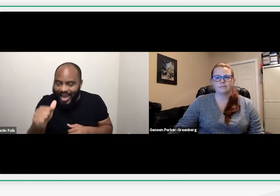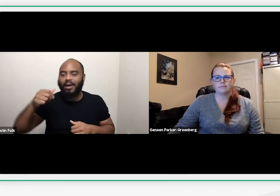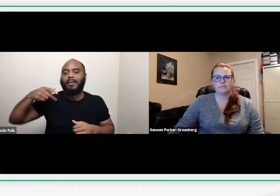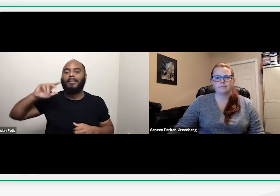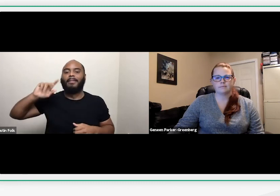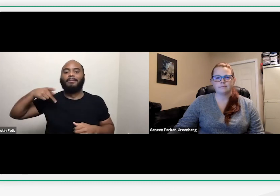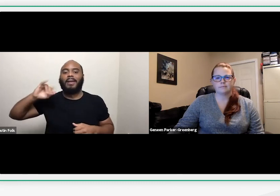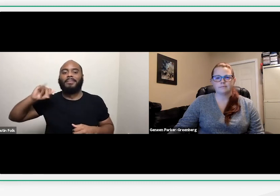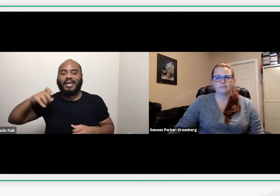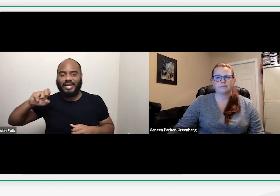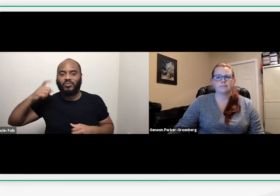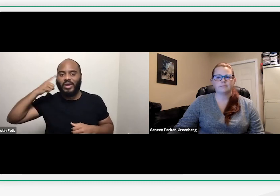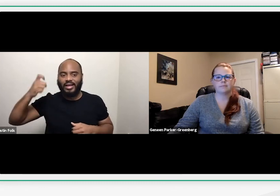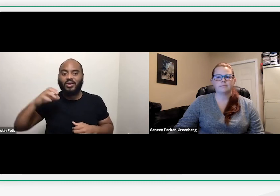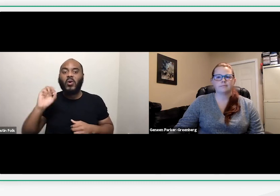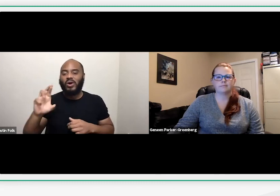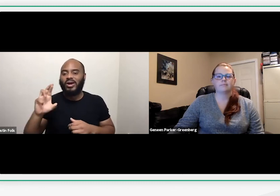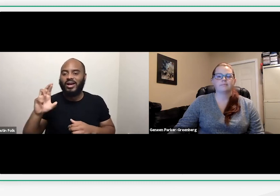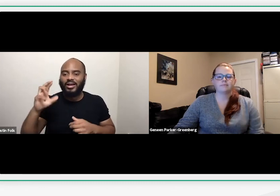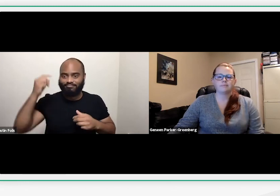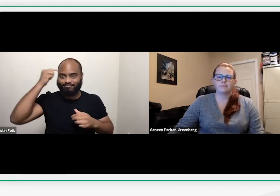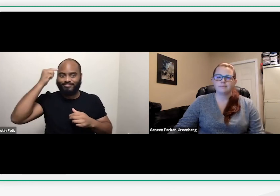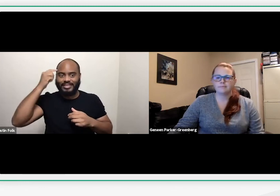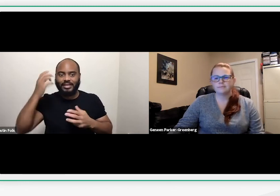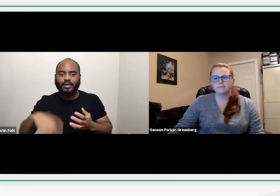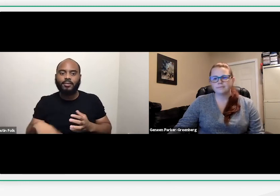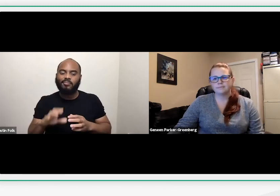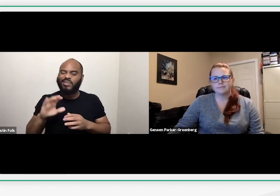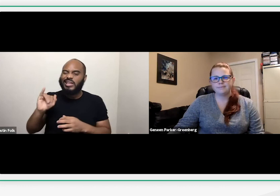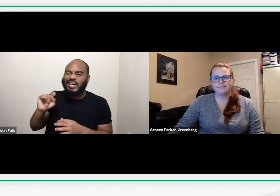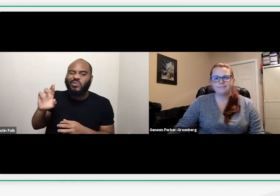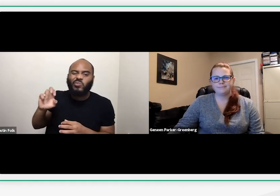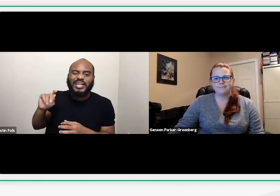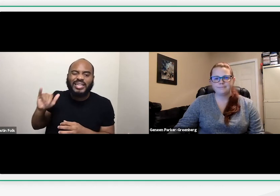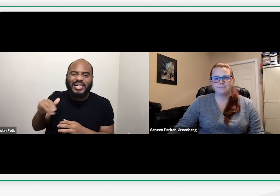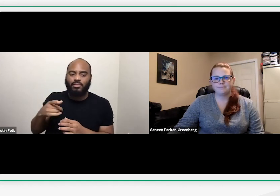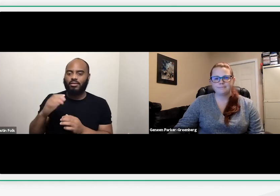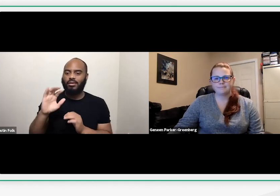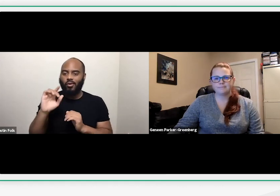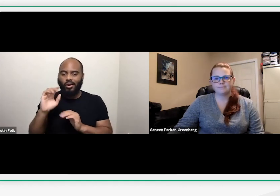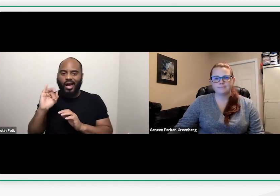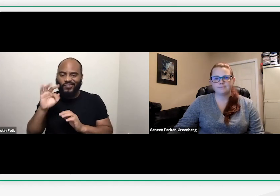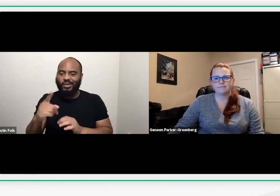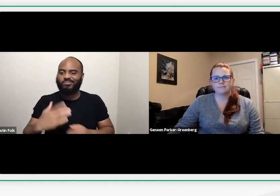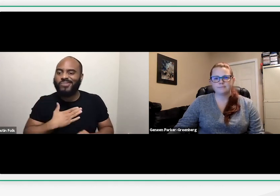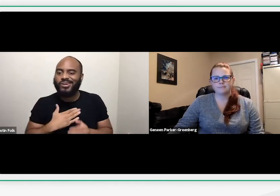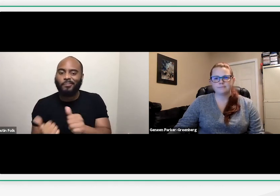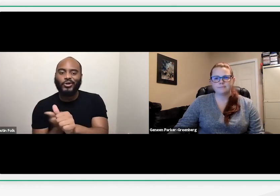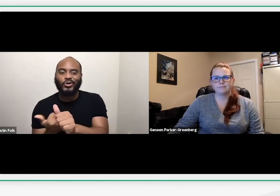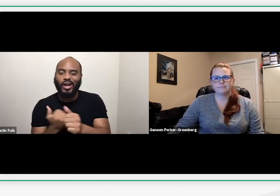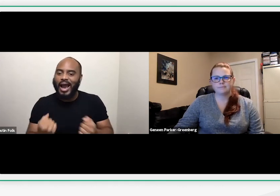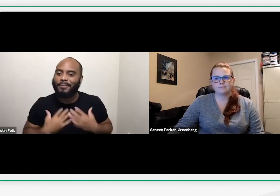And there's a quote here that says financial fitness is not a pipe dream or a state of mind, it's a